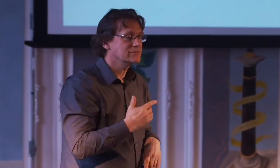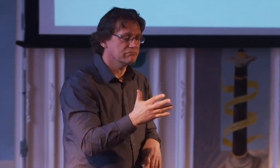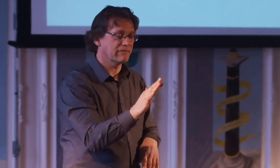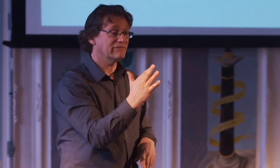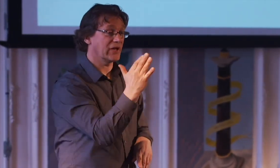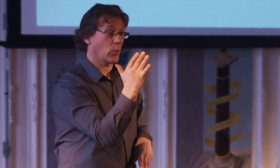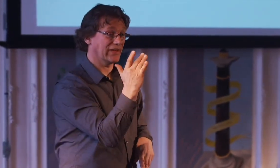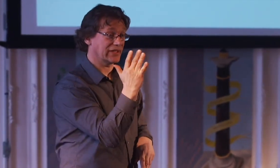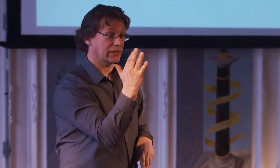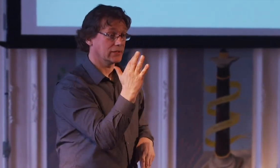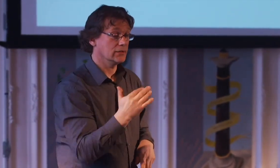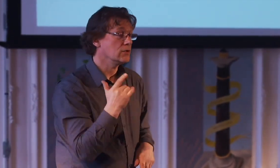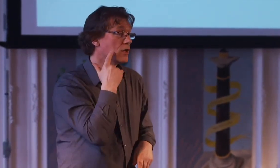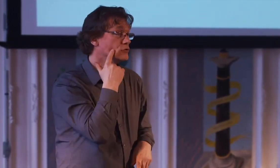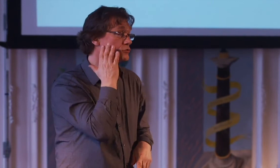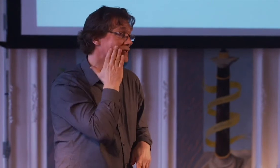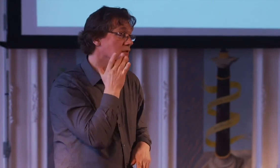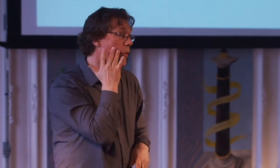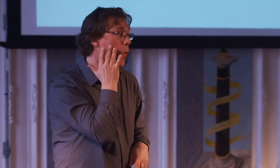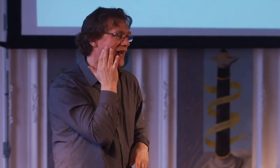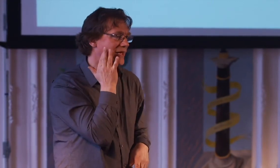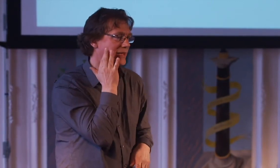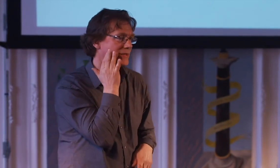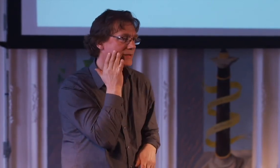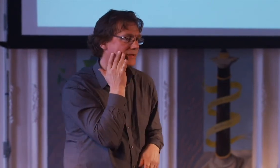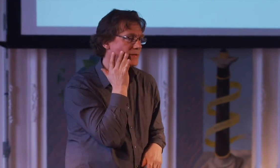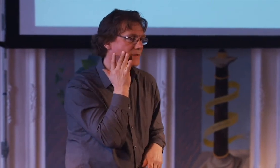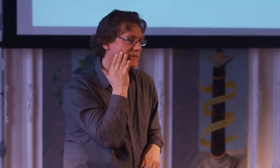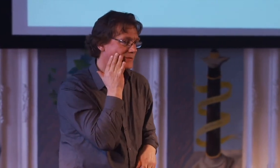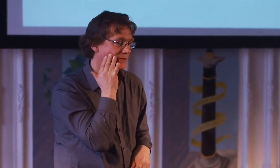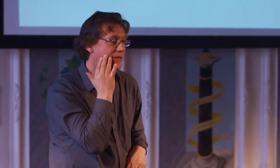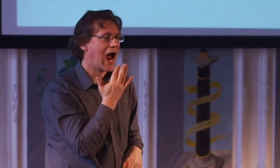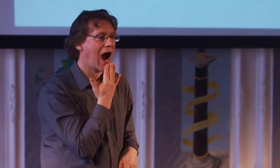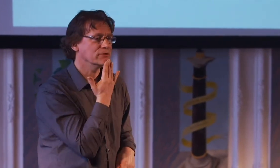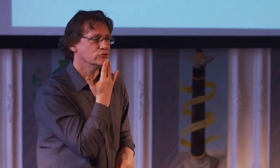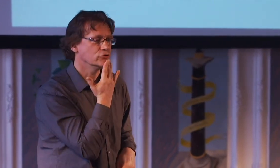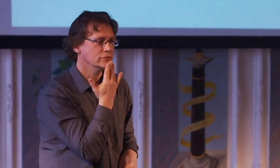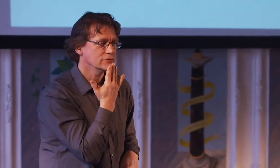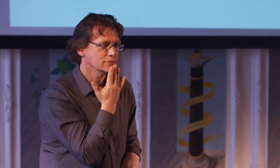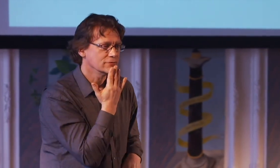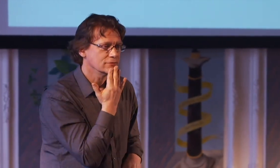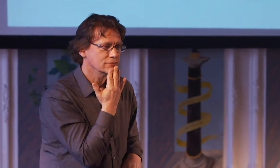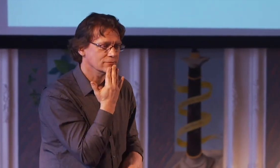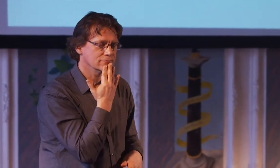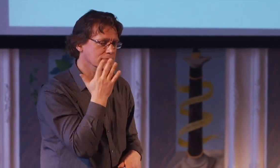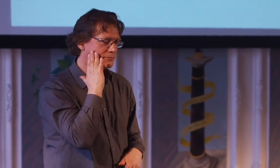Location on the body. This wiggly finger movement on the cheek means when, and this means how much on the